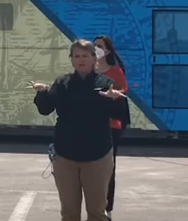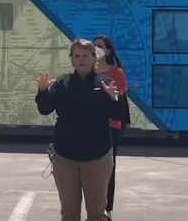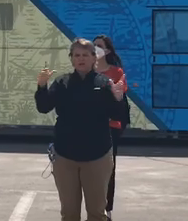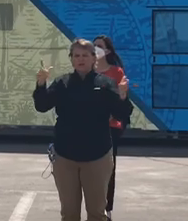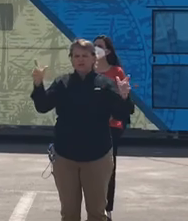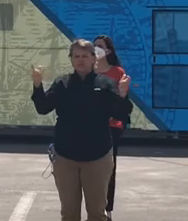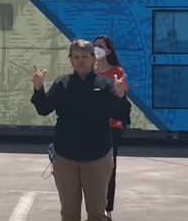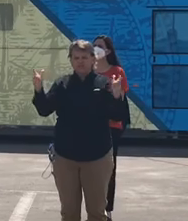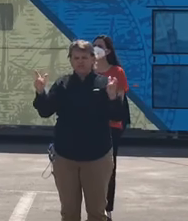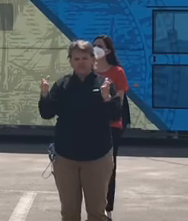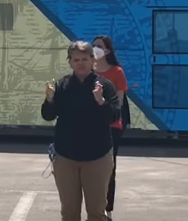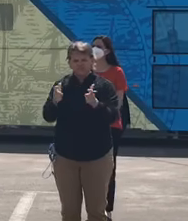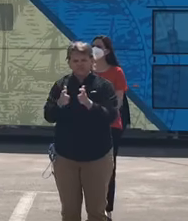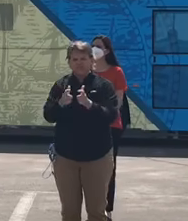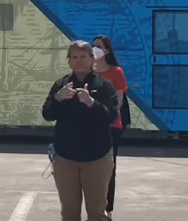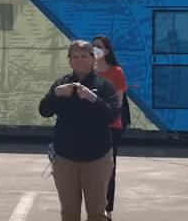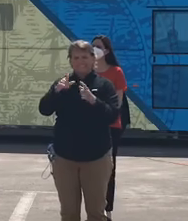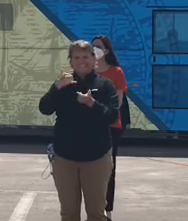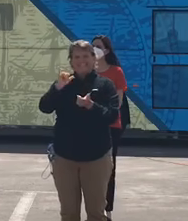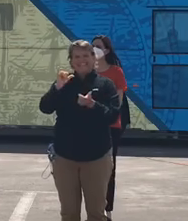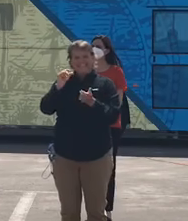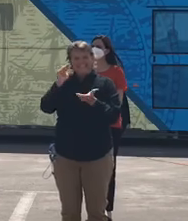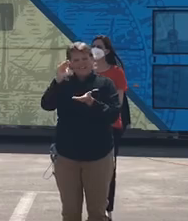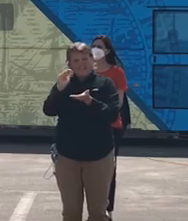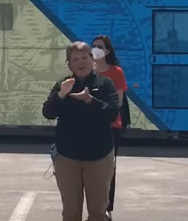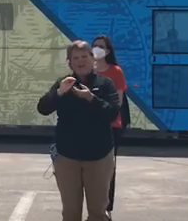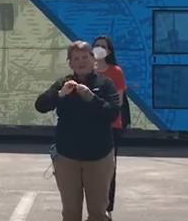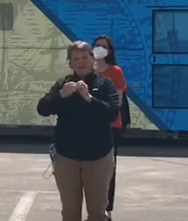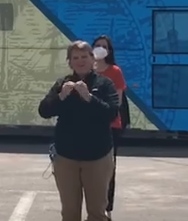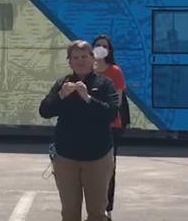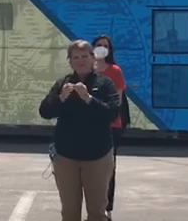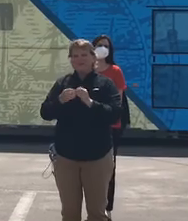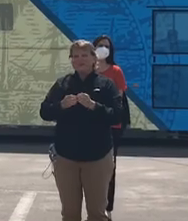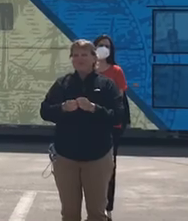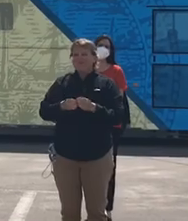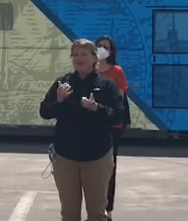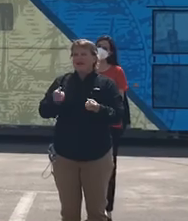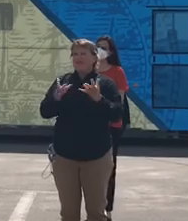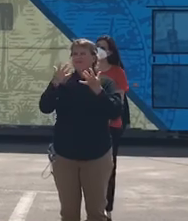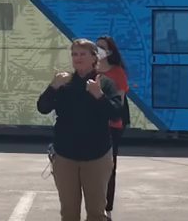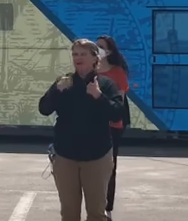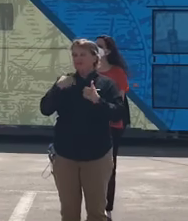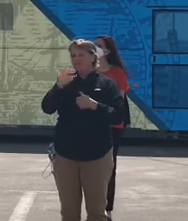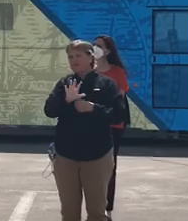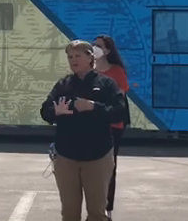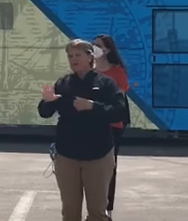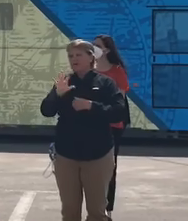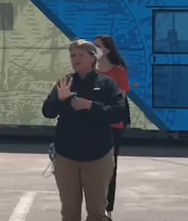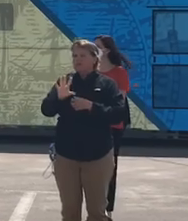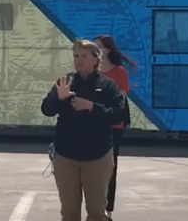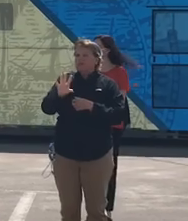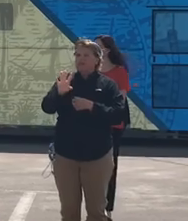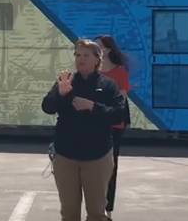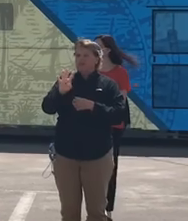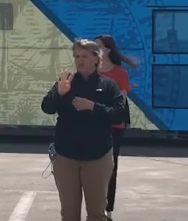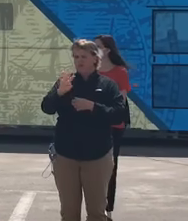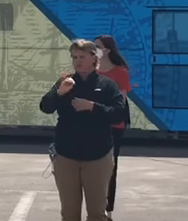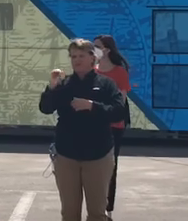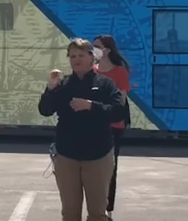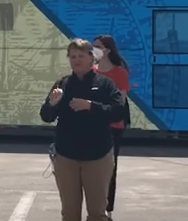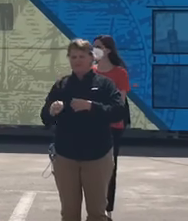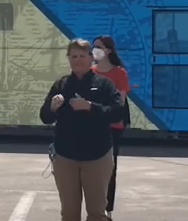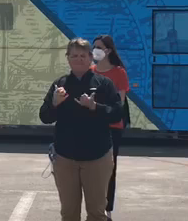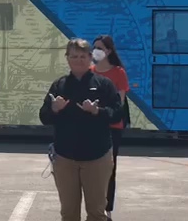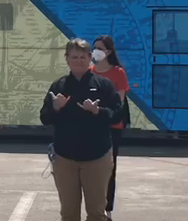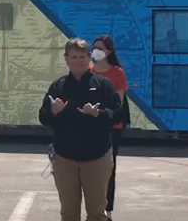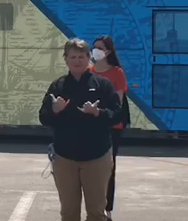in these long-term care facilities, the percent positive has been 4%. And these are areas where if it's